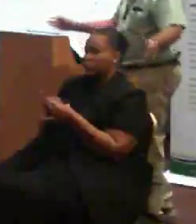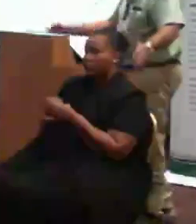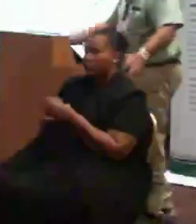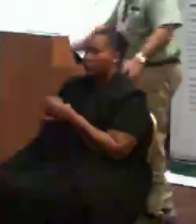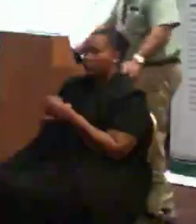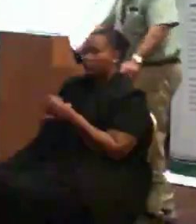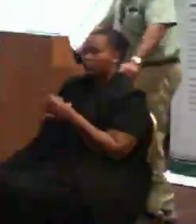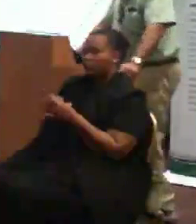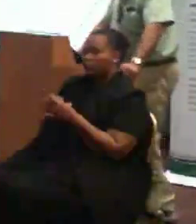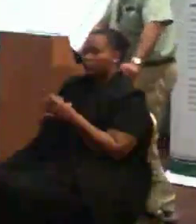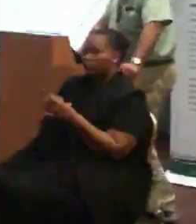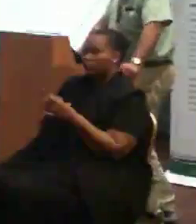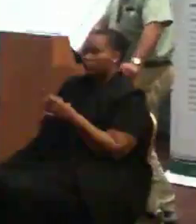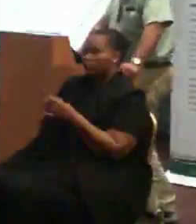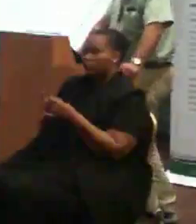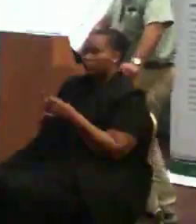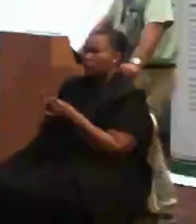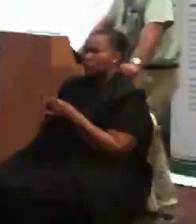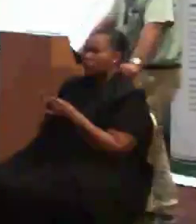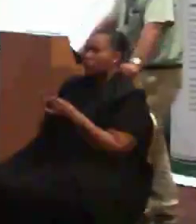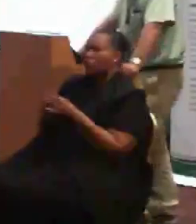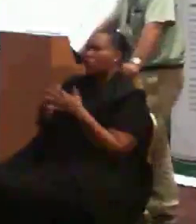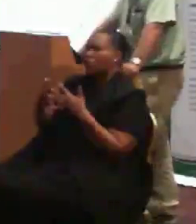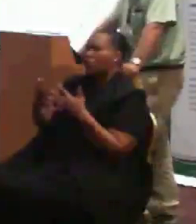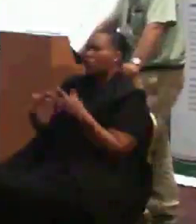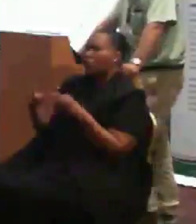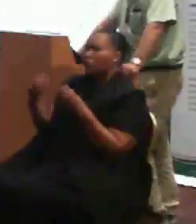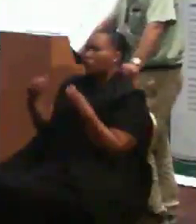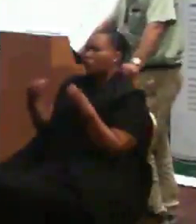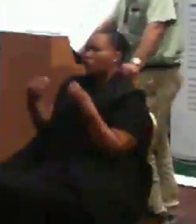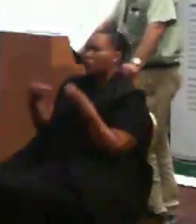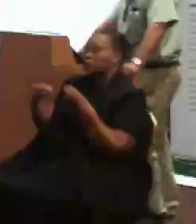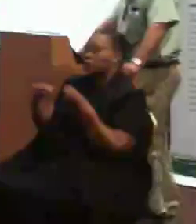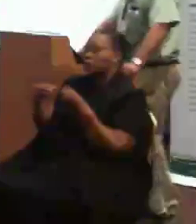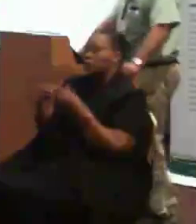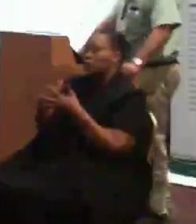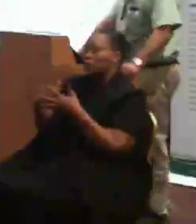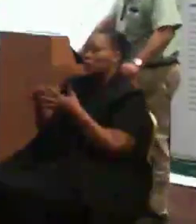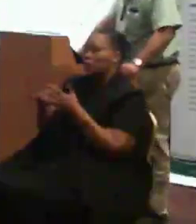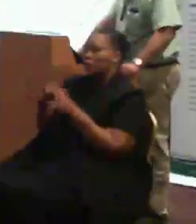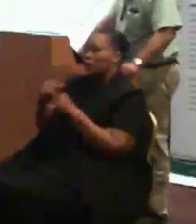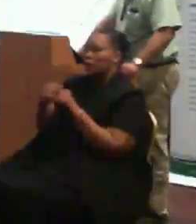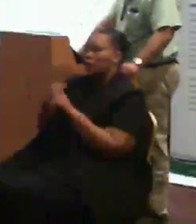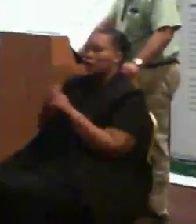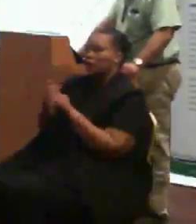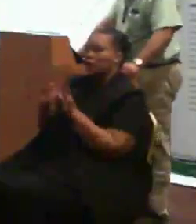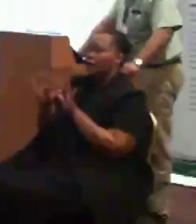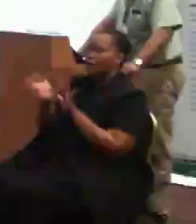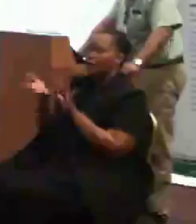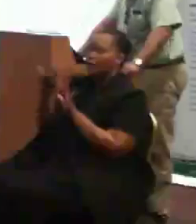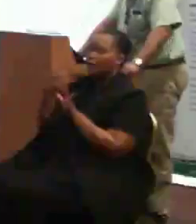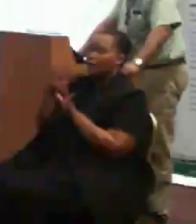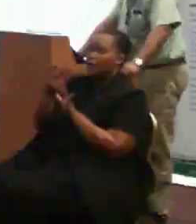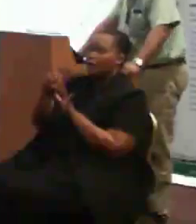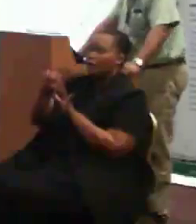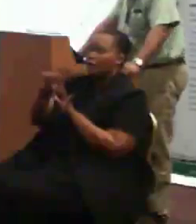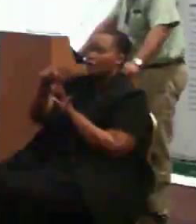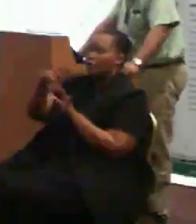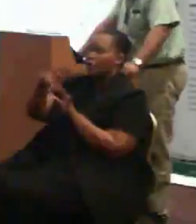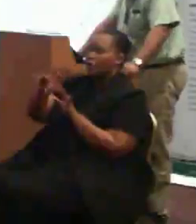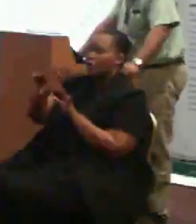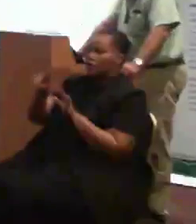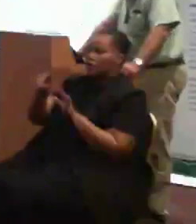the scenario around Eskom's business model, to sum it up. The past 10 years, the MYPD and RCA processes is